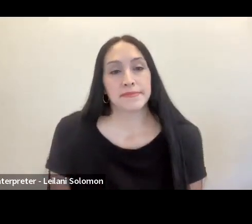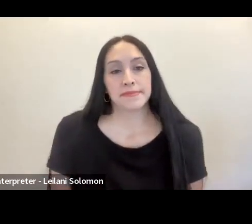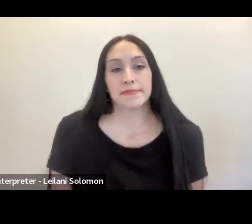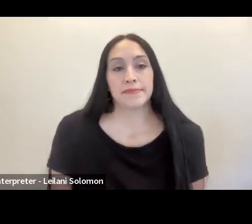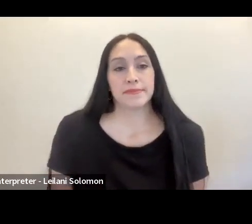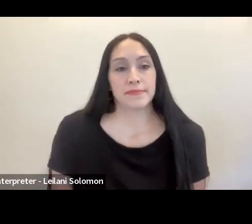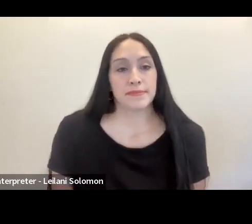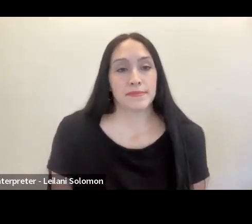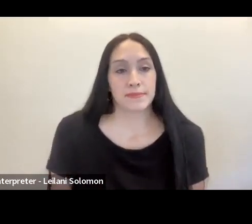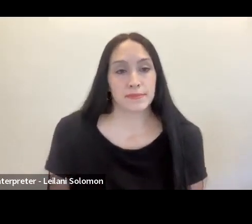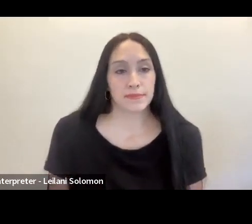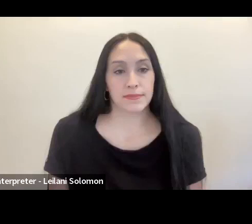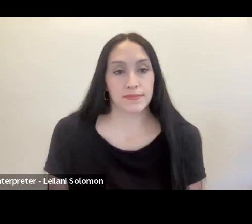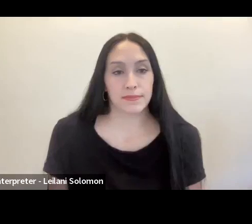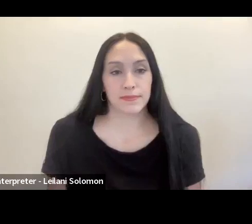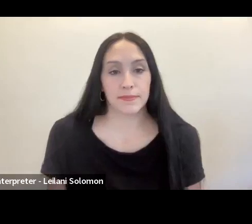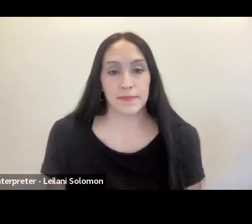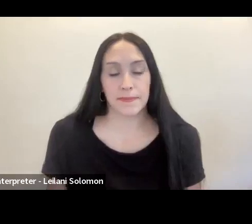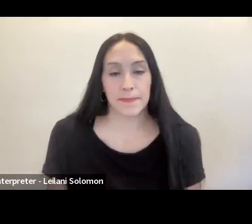Answer